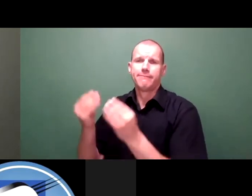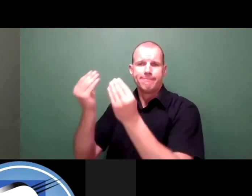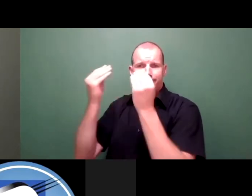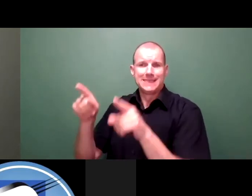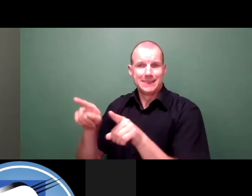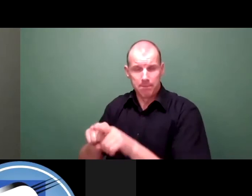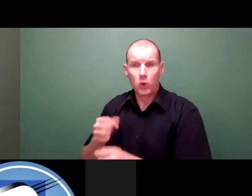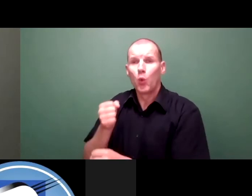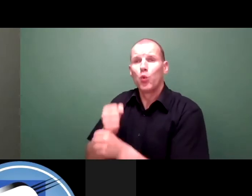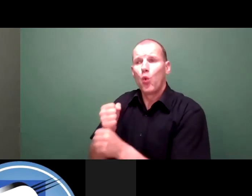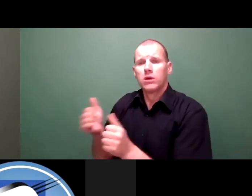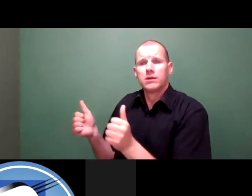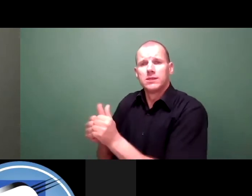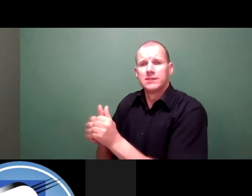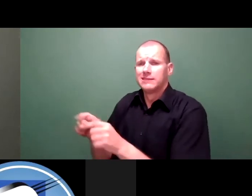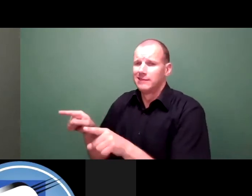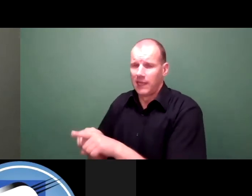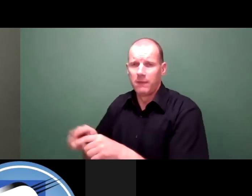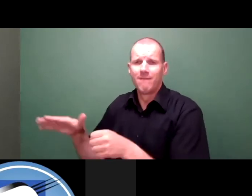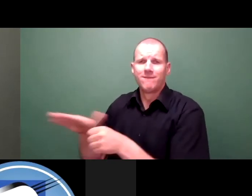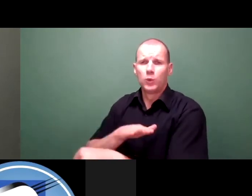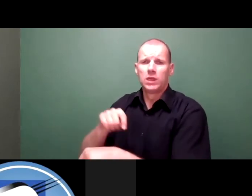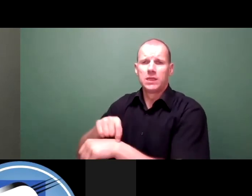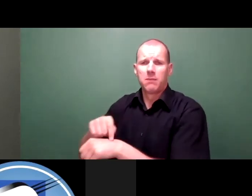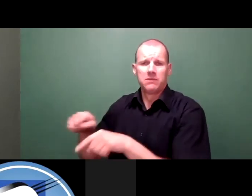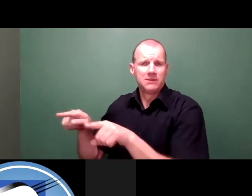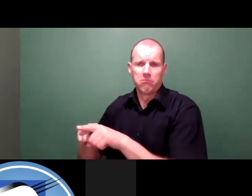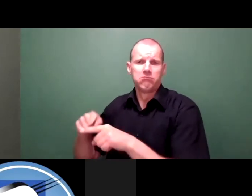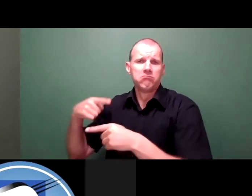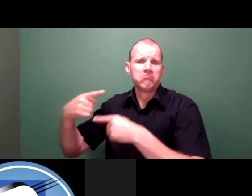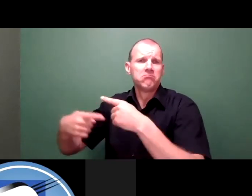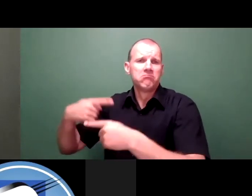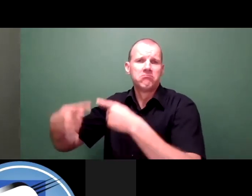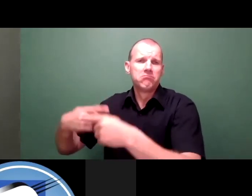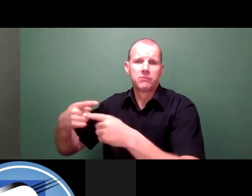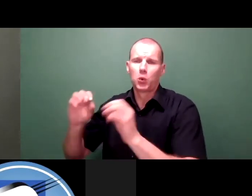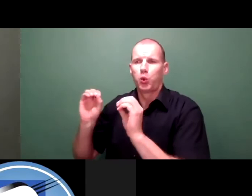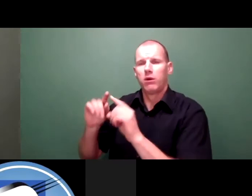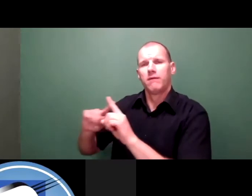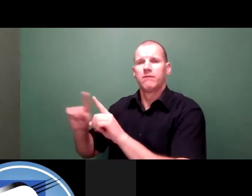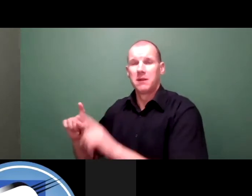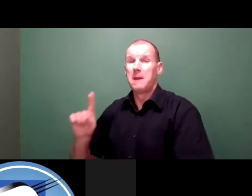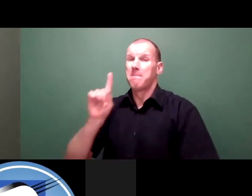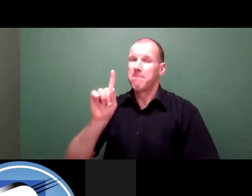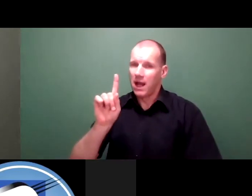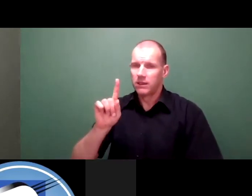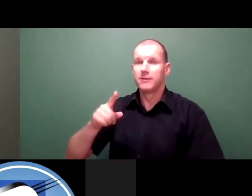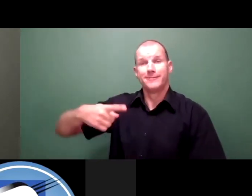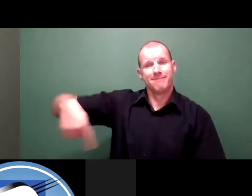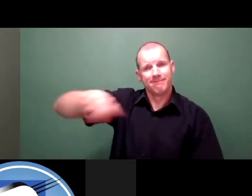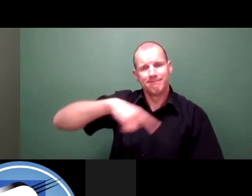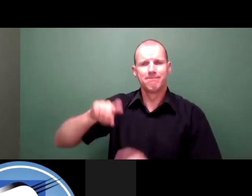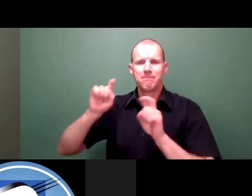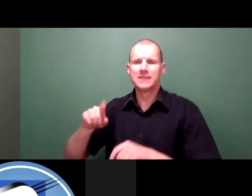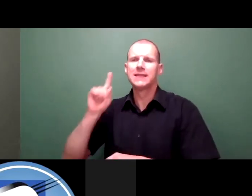with sign language interpreters. I've got a BA degree in interpreting. So that is exactly the same as we